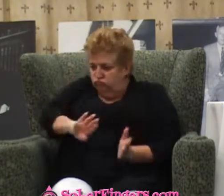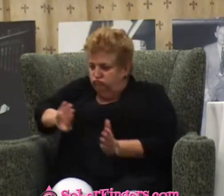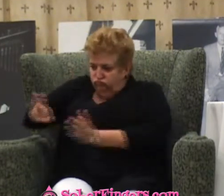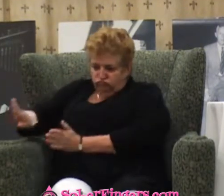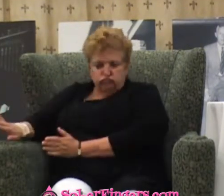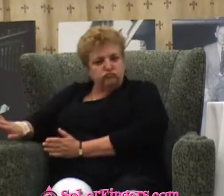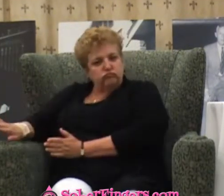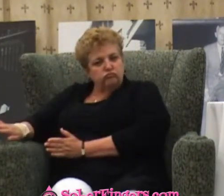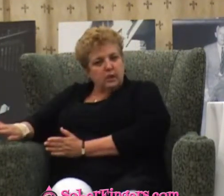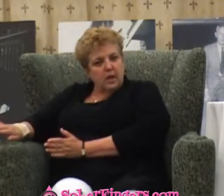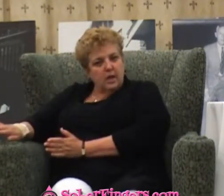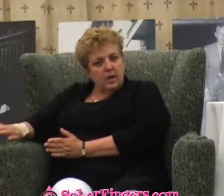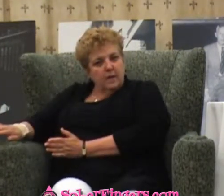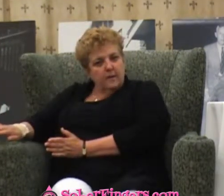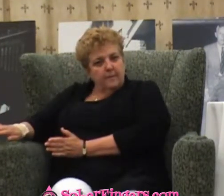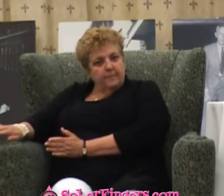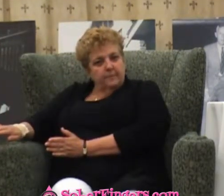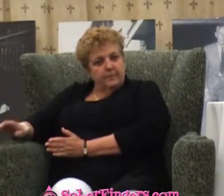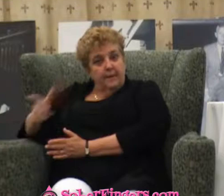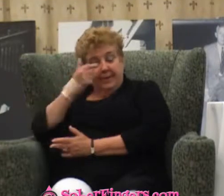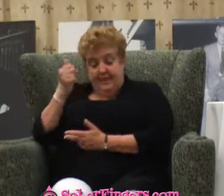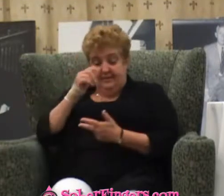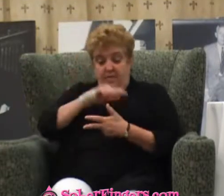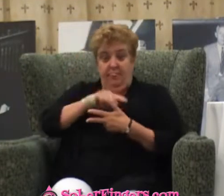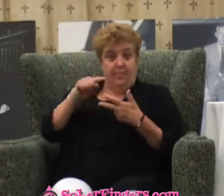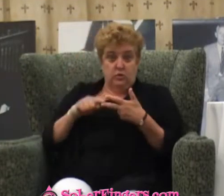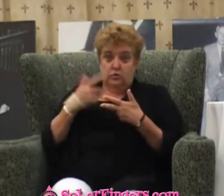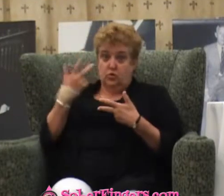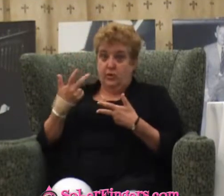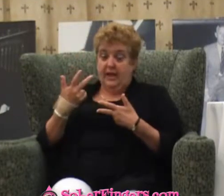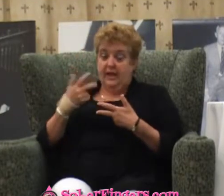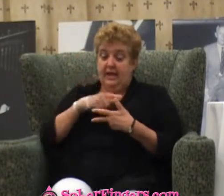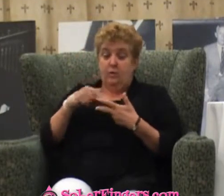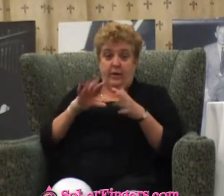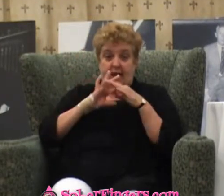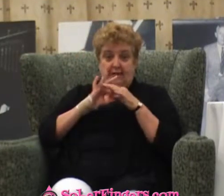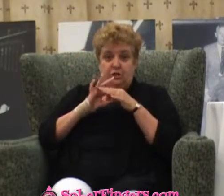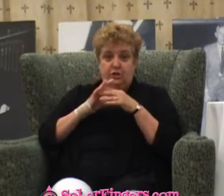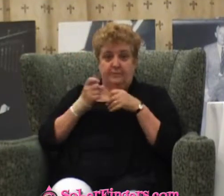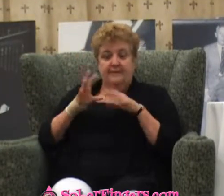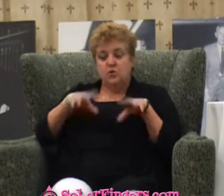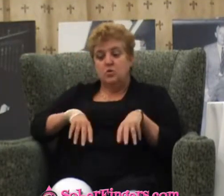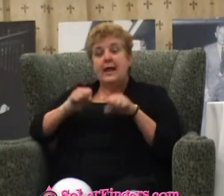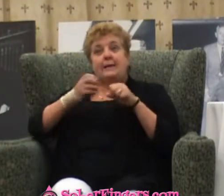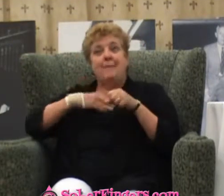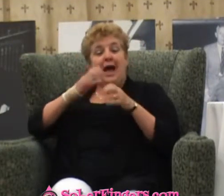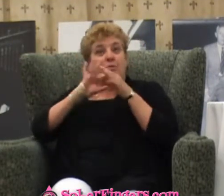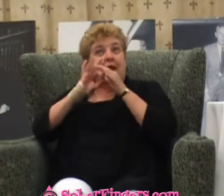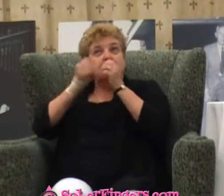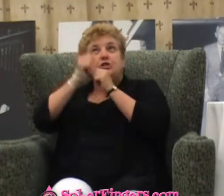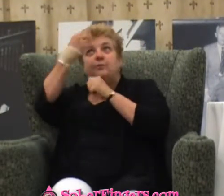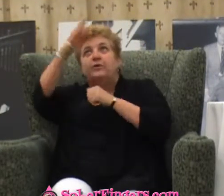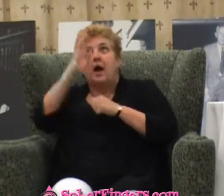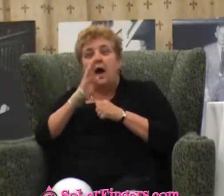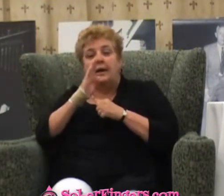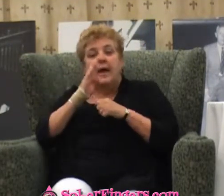Because if you added up those three relationships, when I came to AA, if you took my relationship with God plus my relationship with